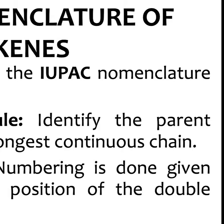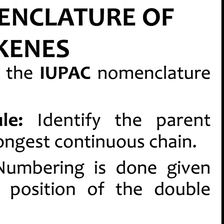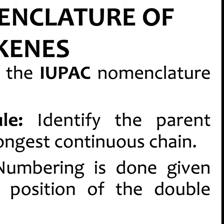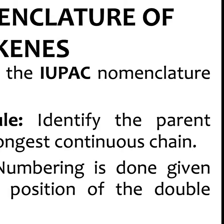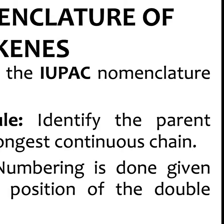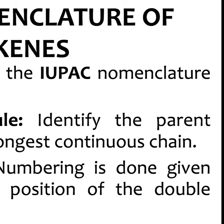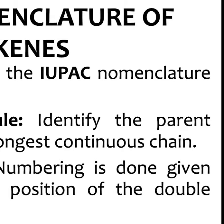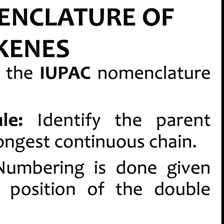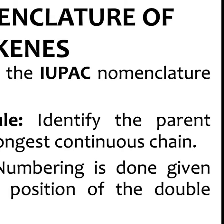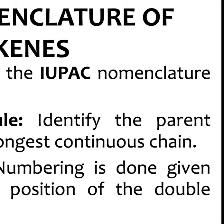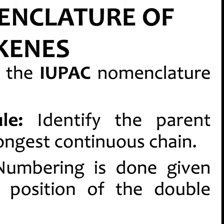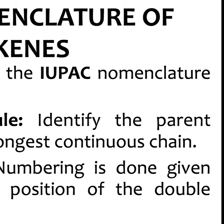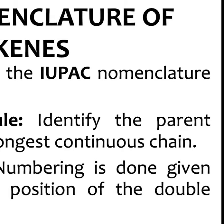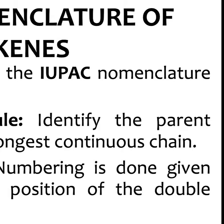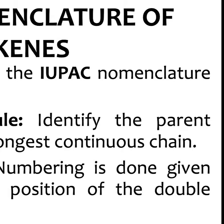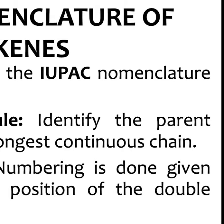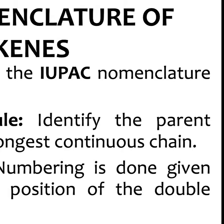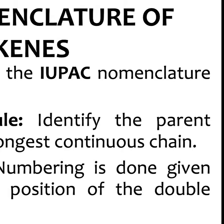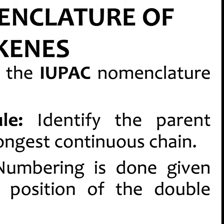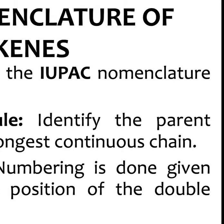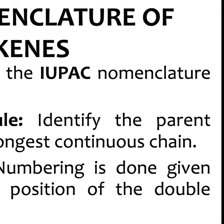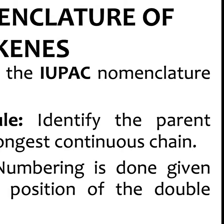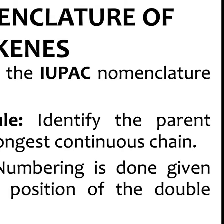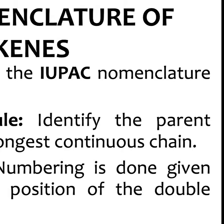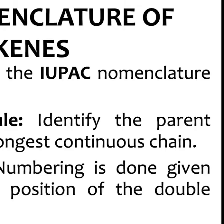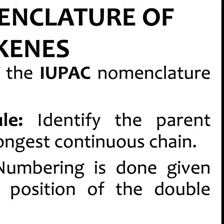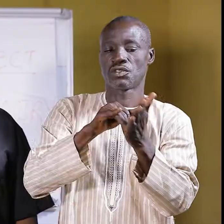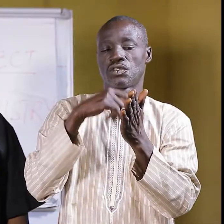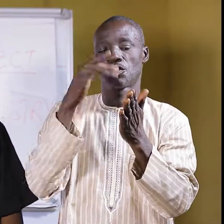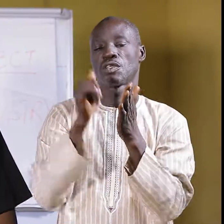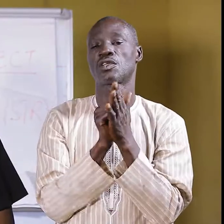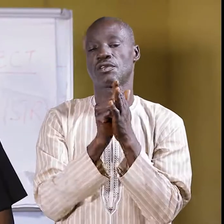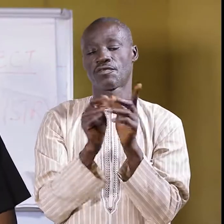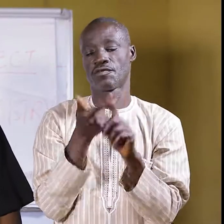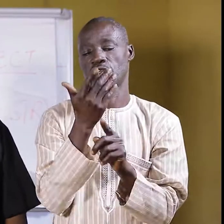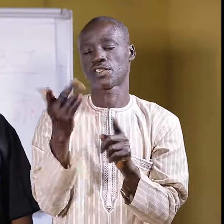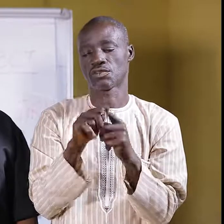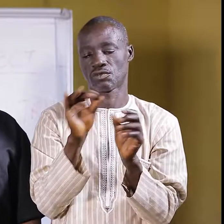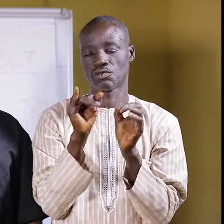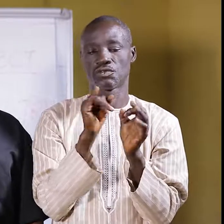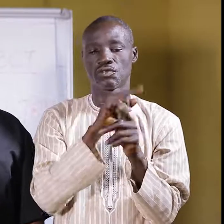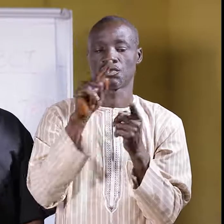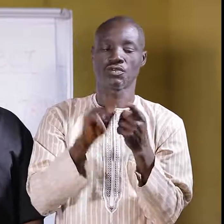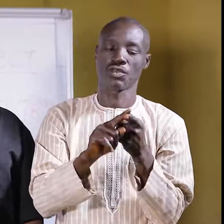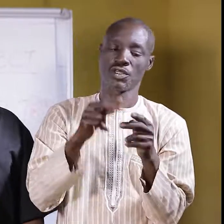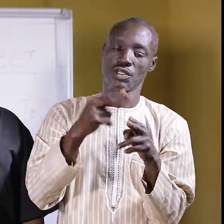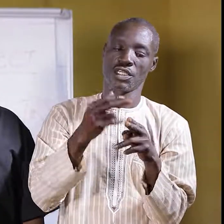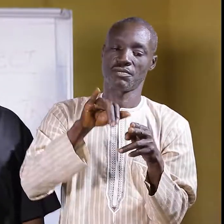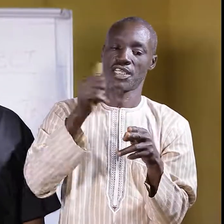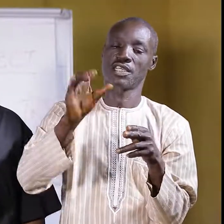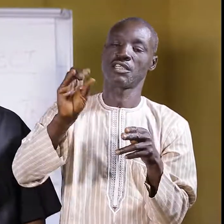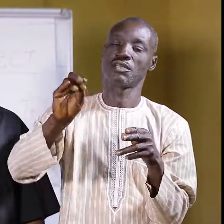the longest chain rule. This longest chain rule is saying the first thing to do when naming any